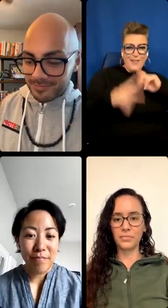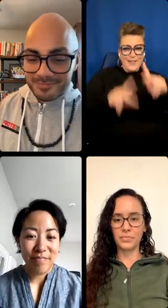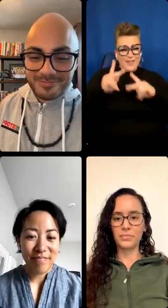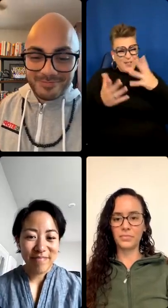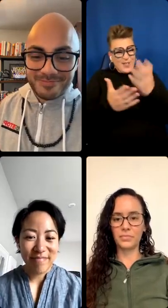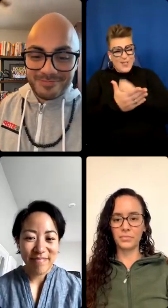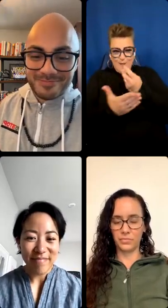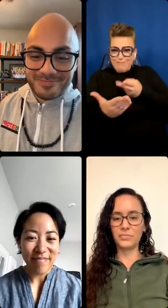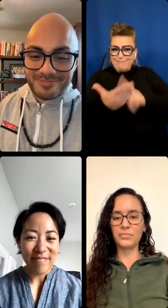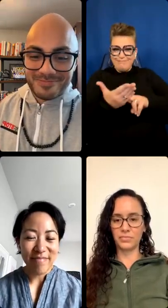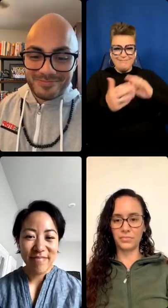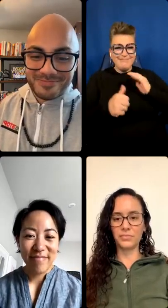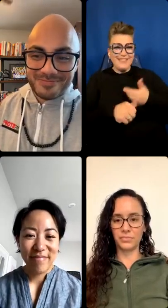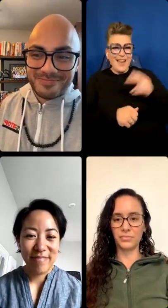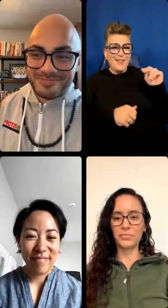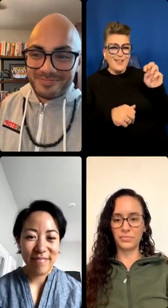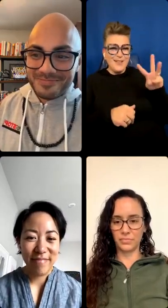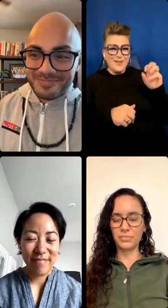newsletter.